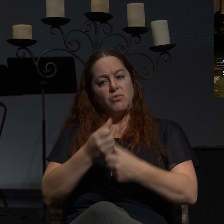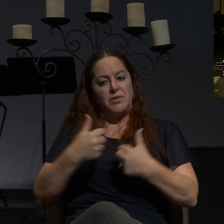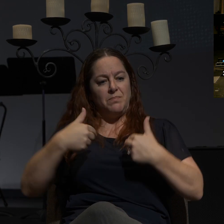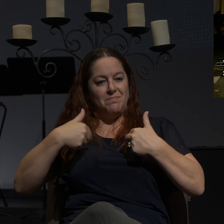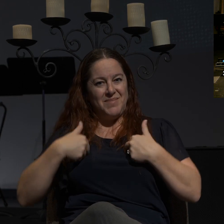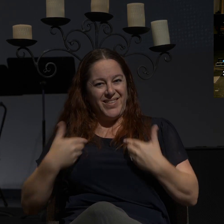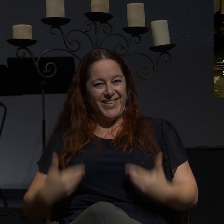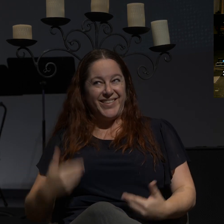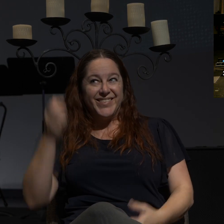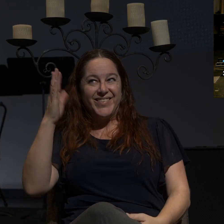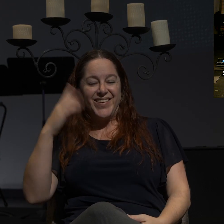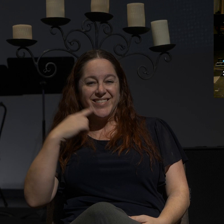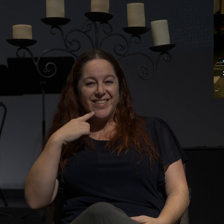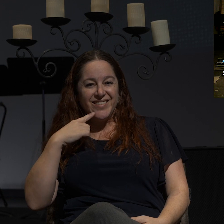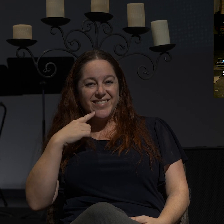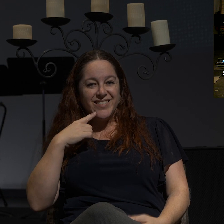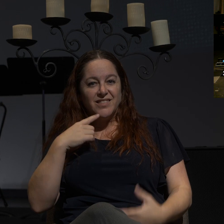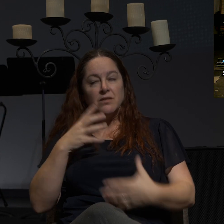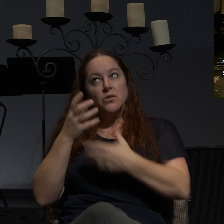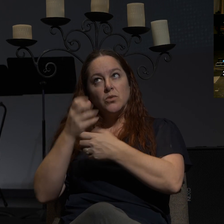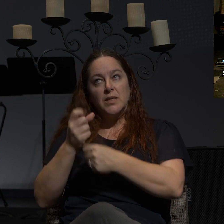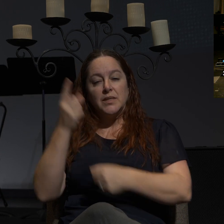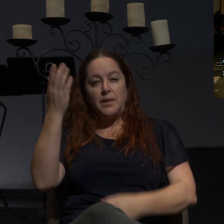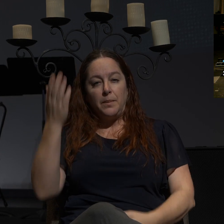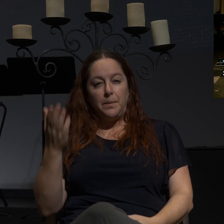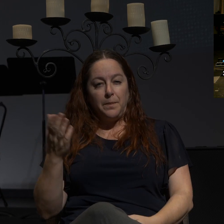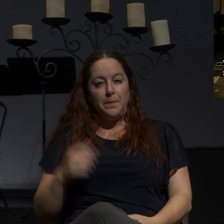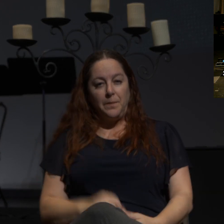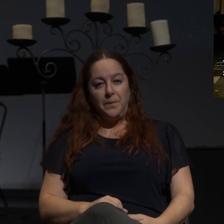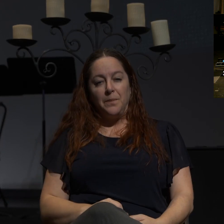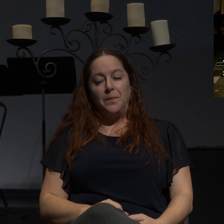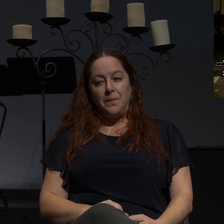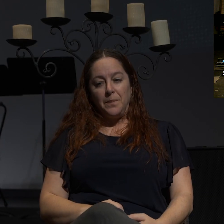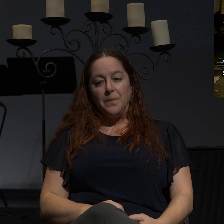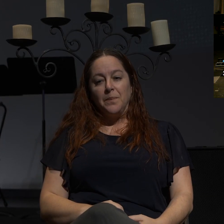him. Is to trust him.